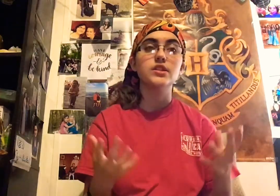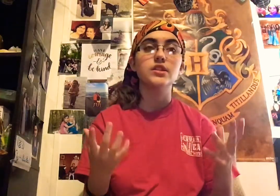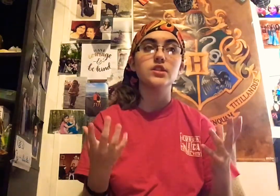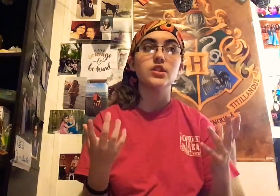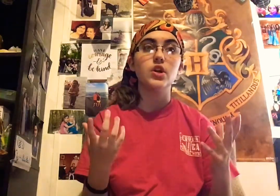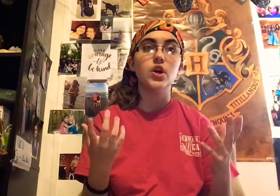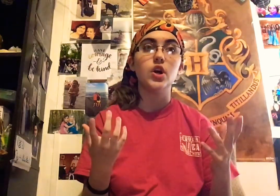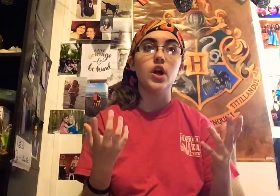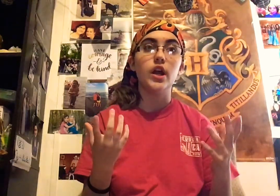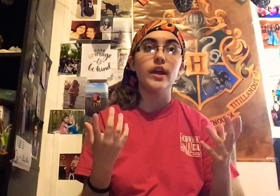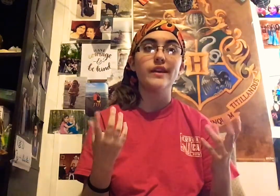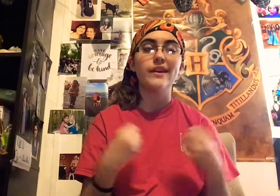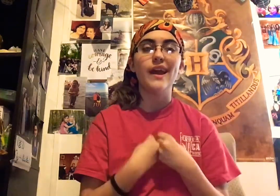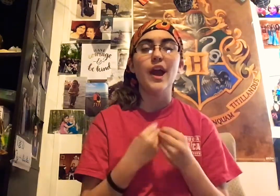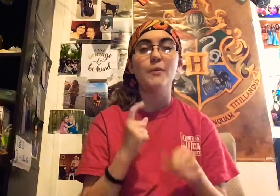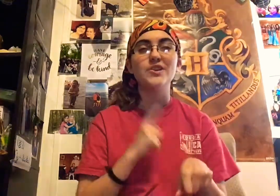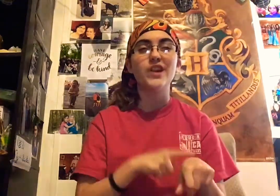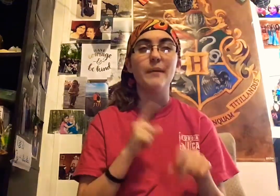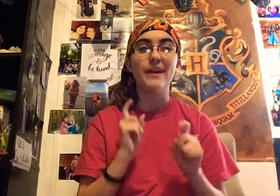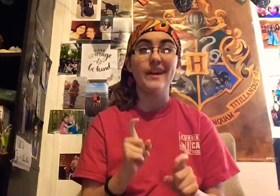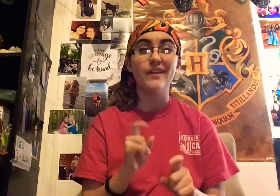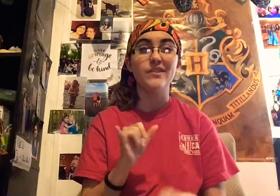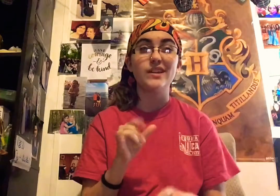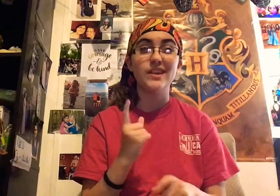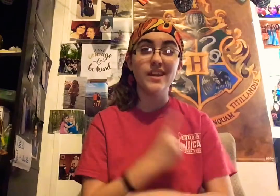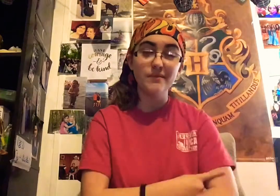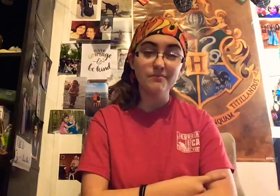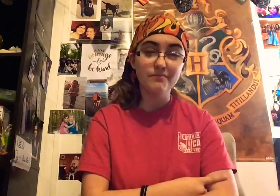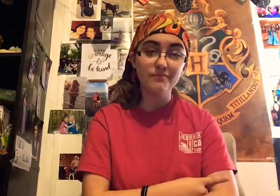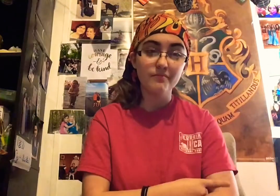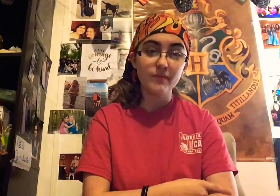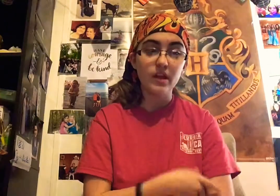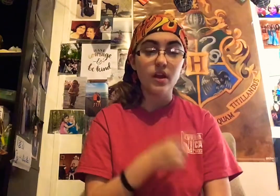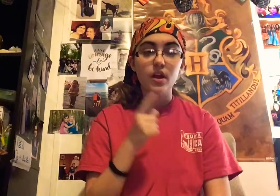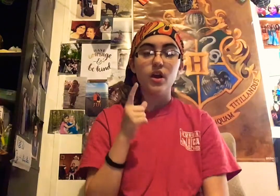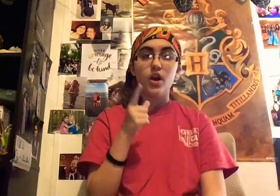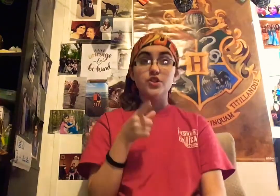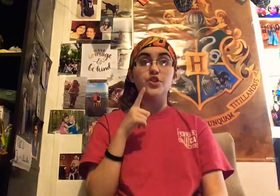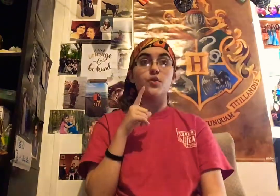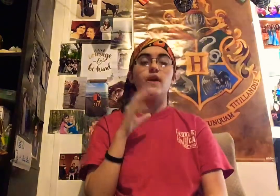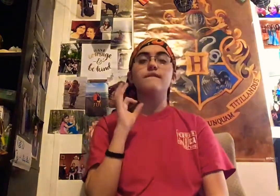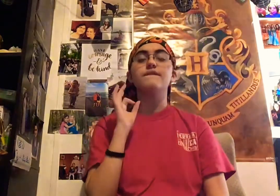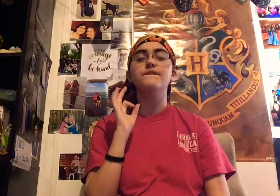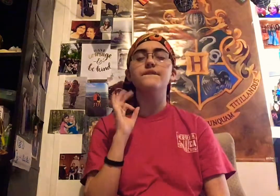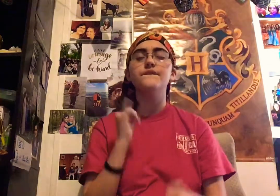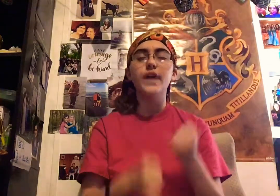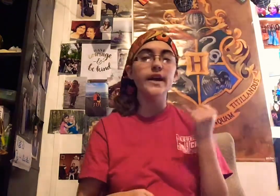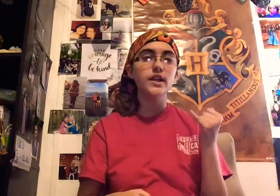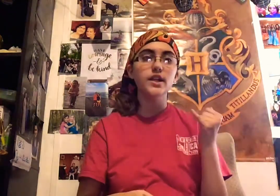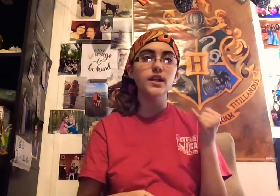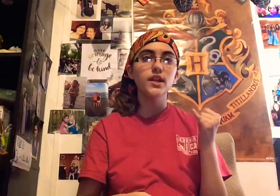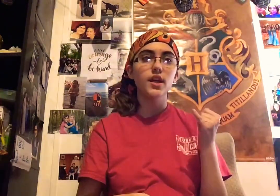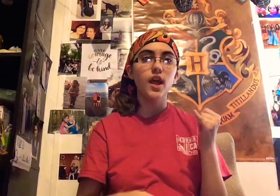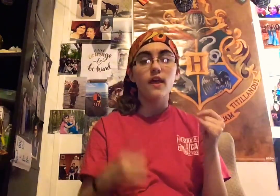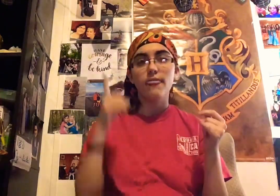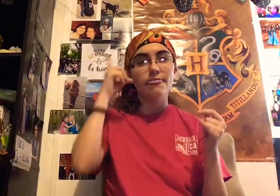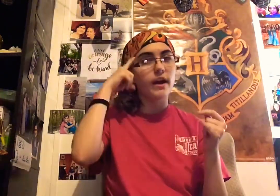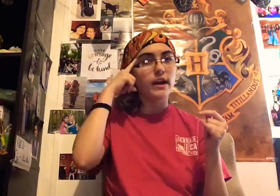Depends on how much time I have that day. Also, I finally thought up